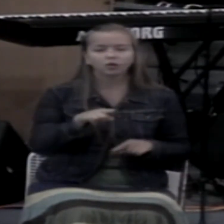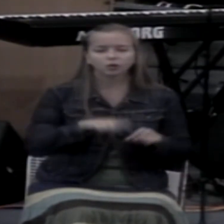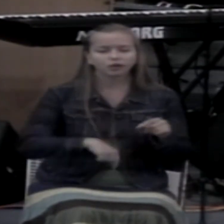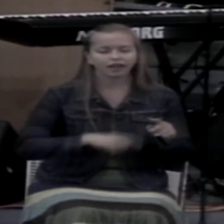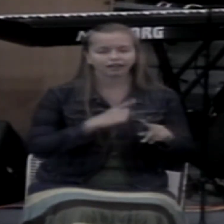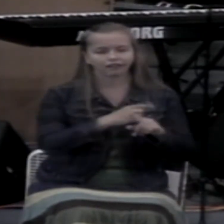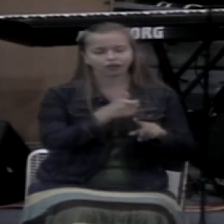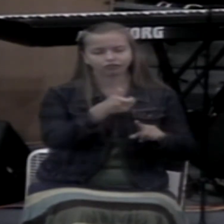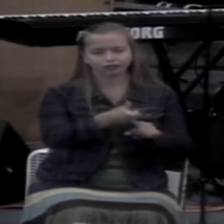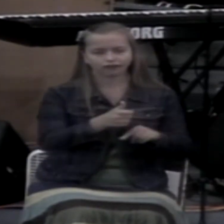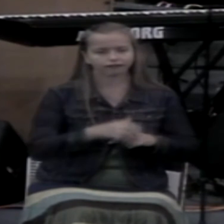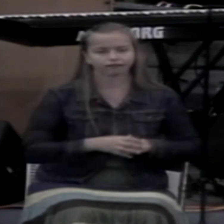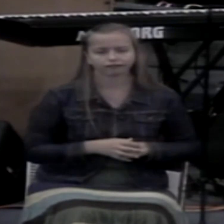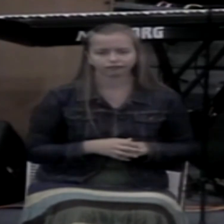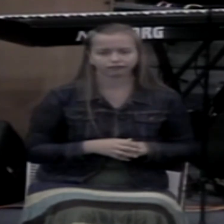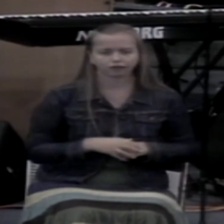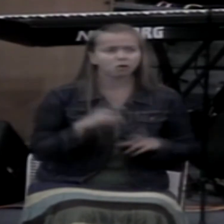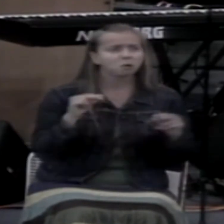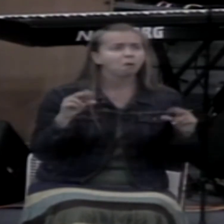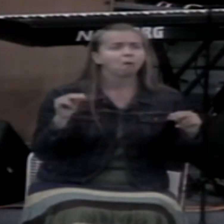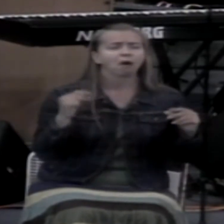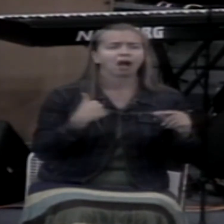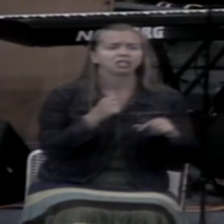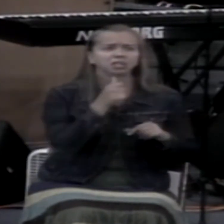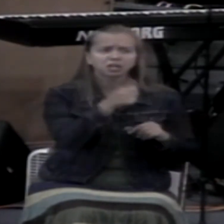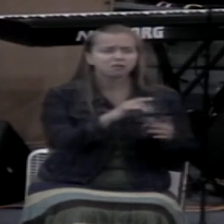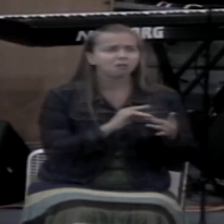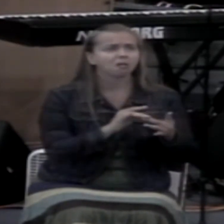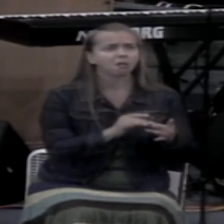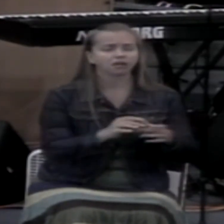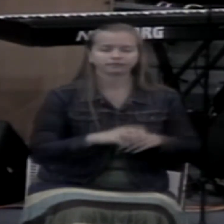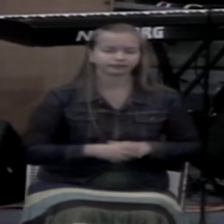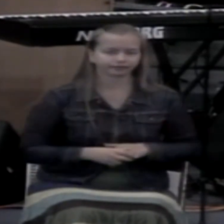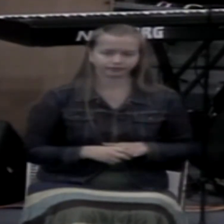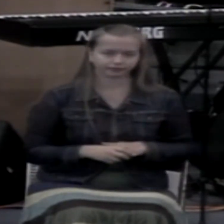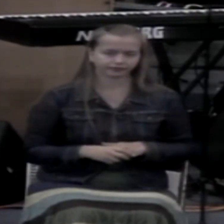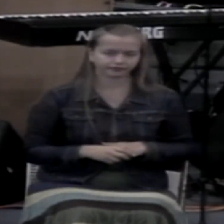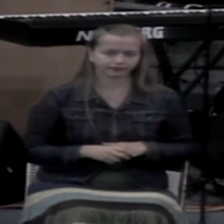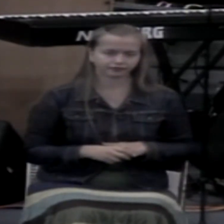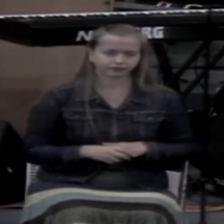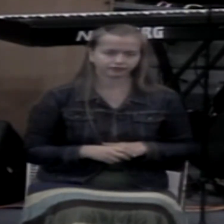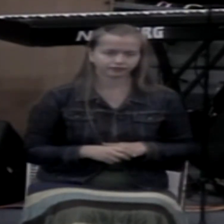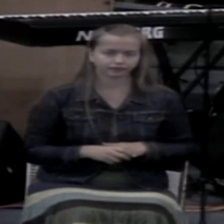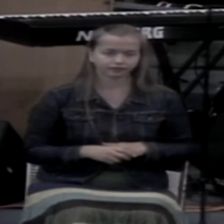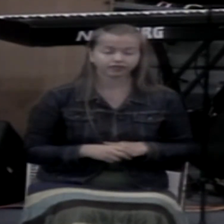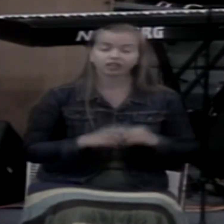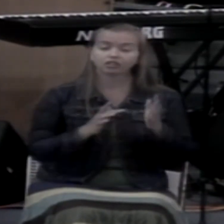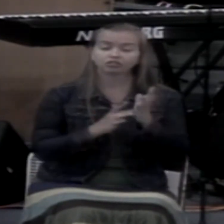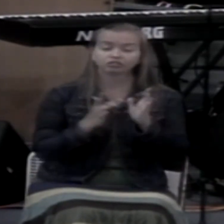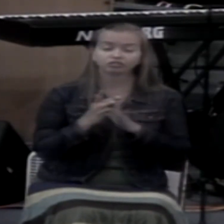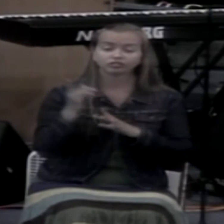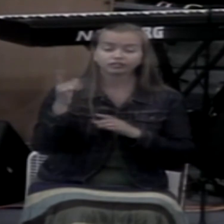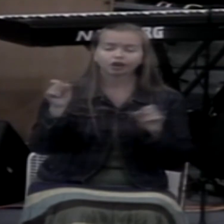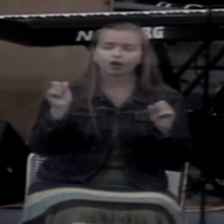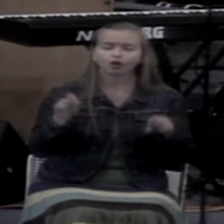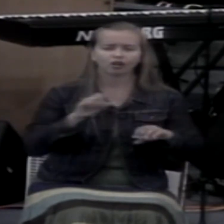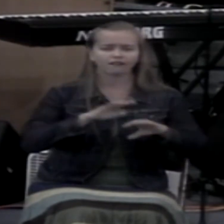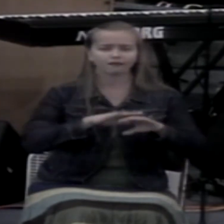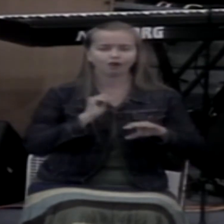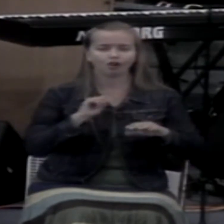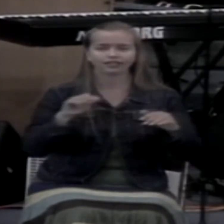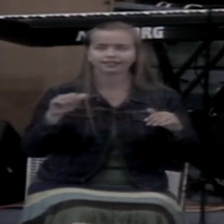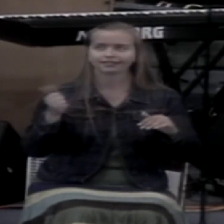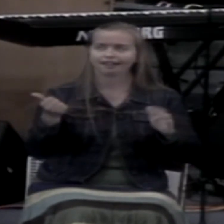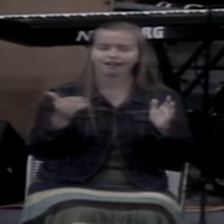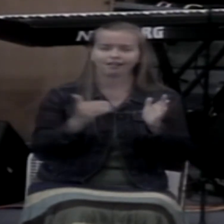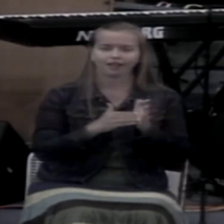But he's teaching you and he's teaching me how to live the law that he himself